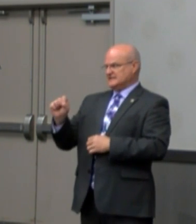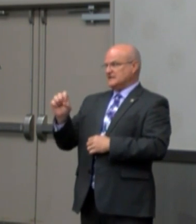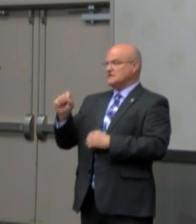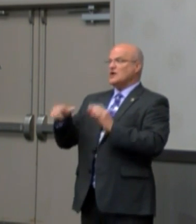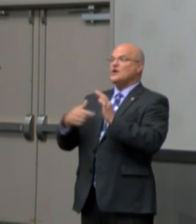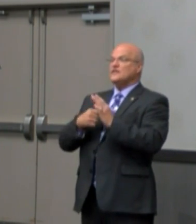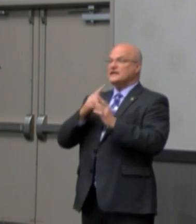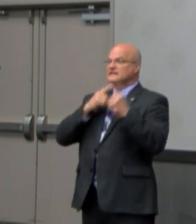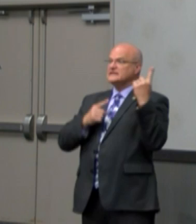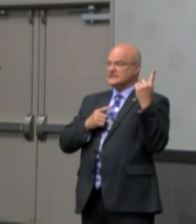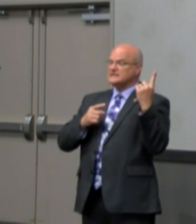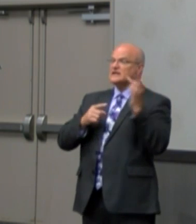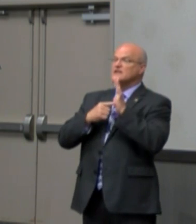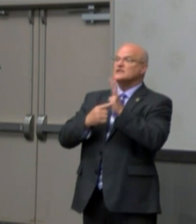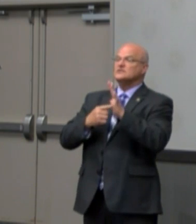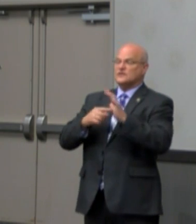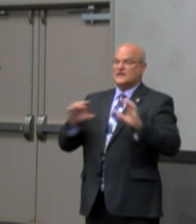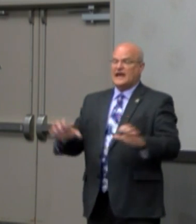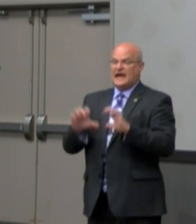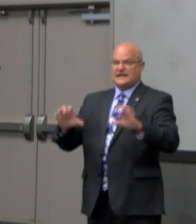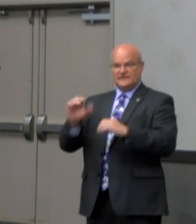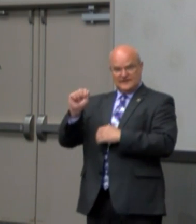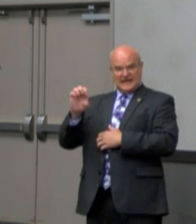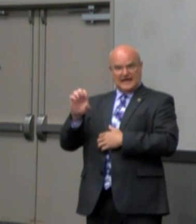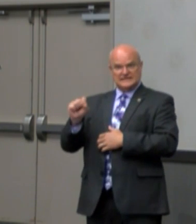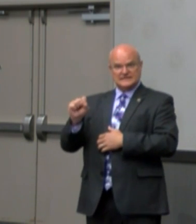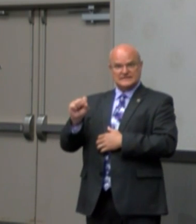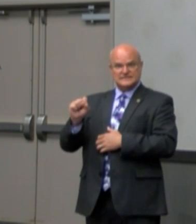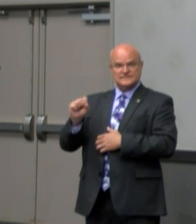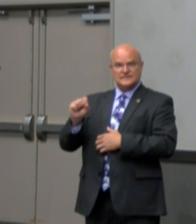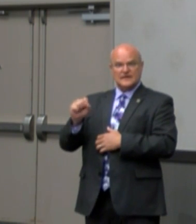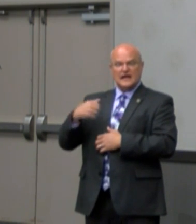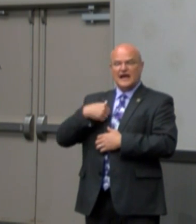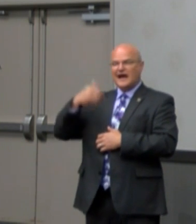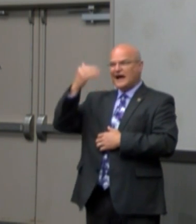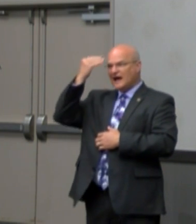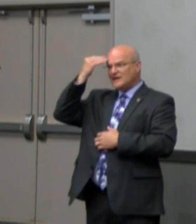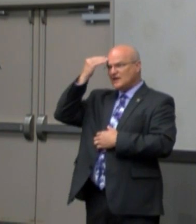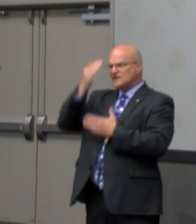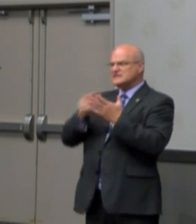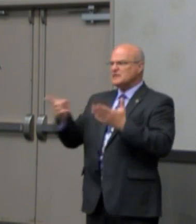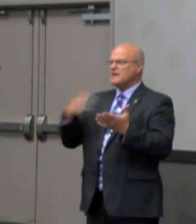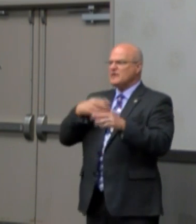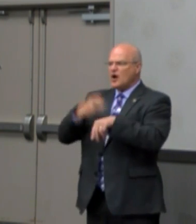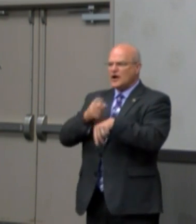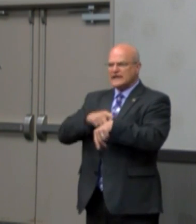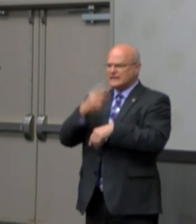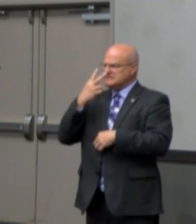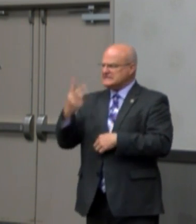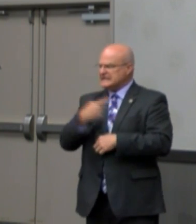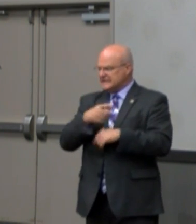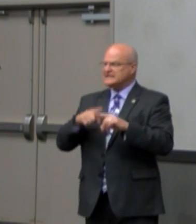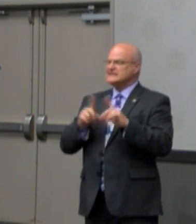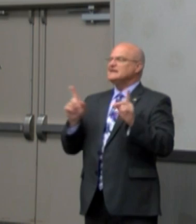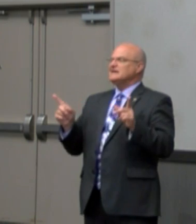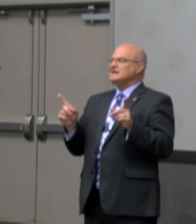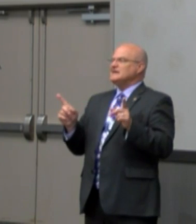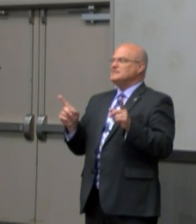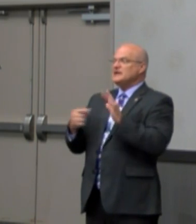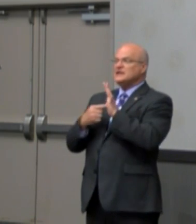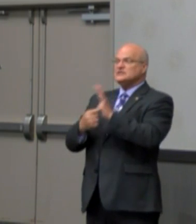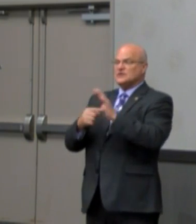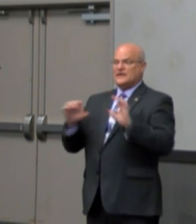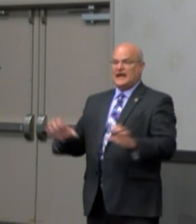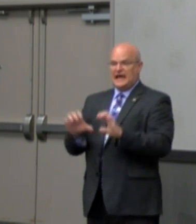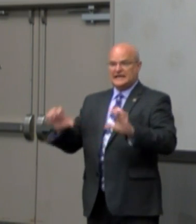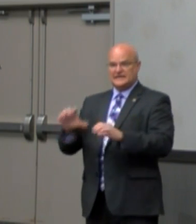so this is a graph that shows the active cases, and I know some of you might have a hard time seeing this, but it shows